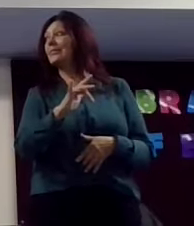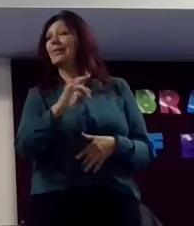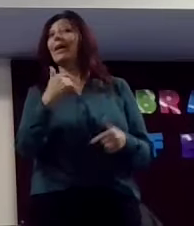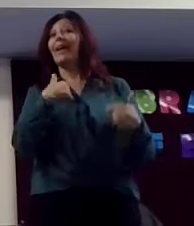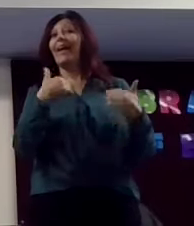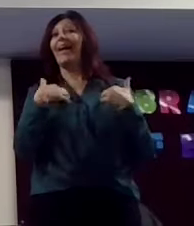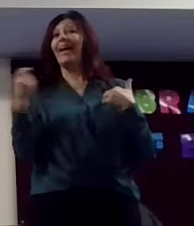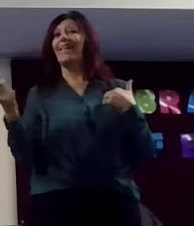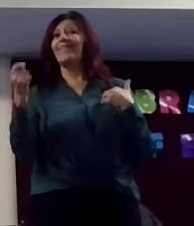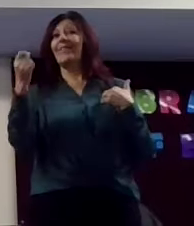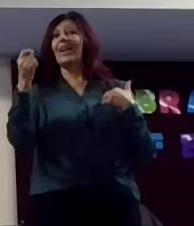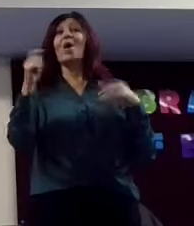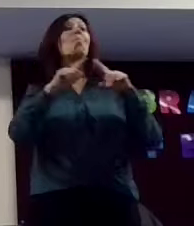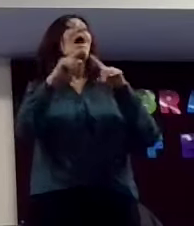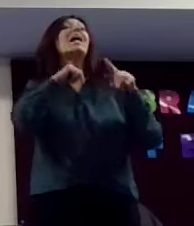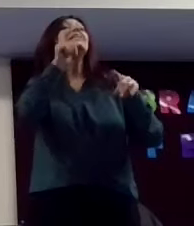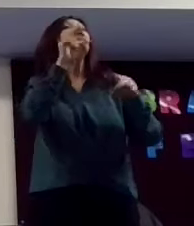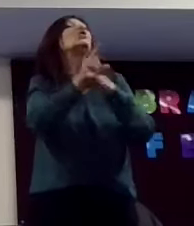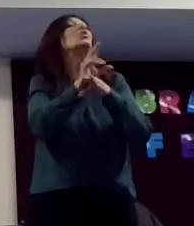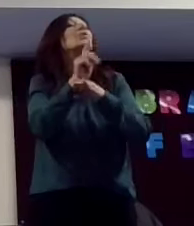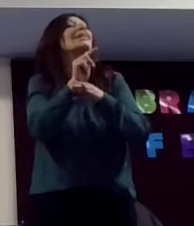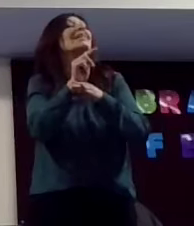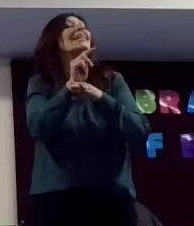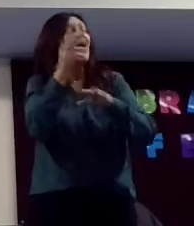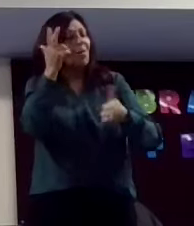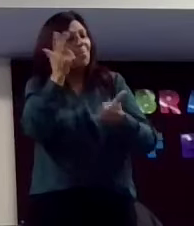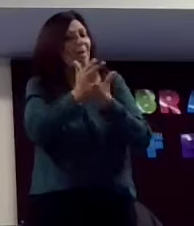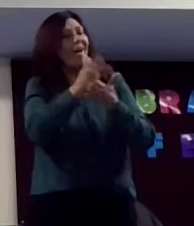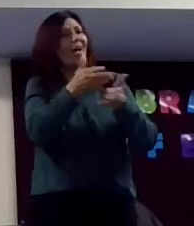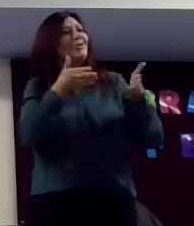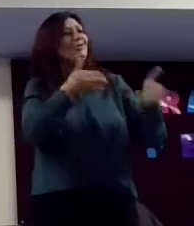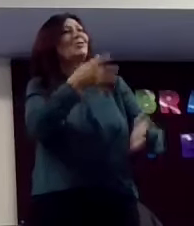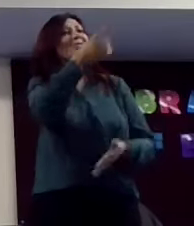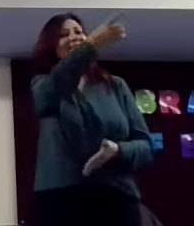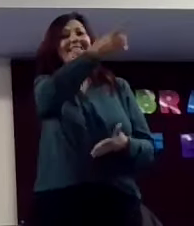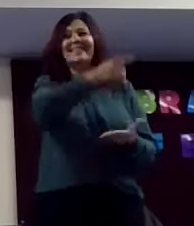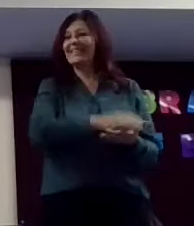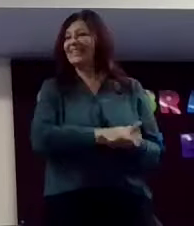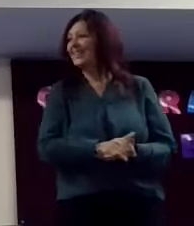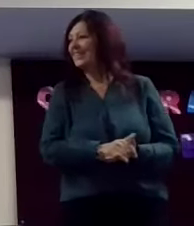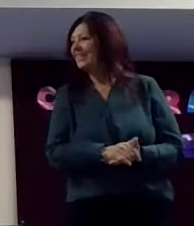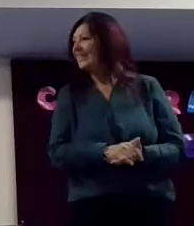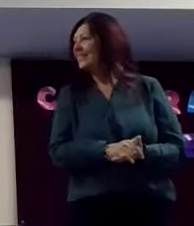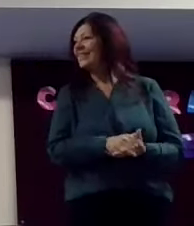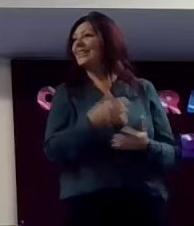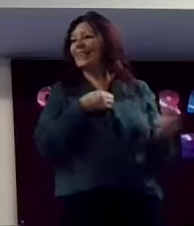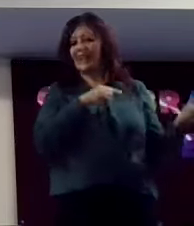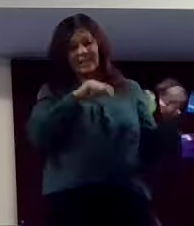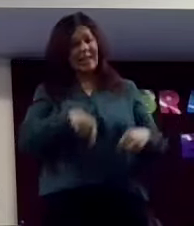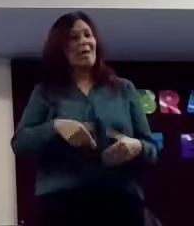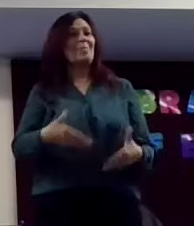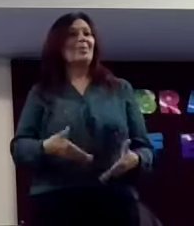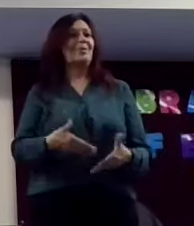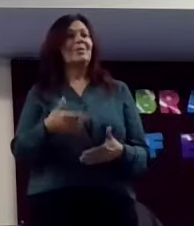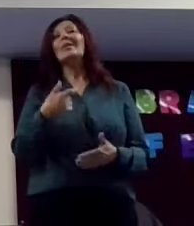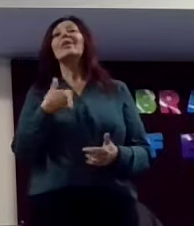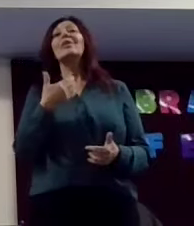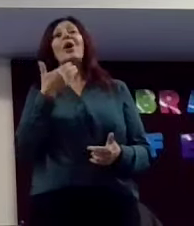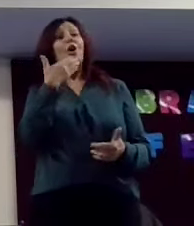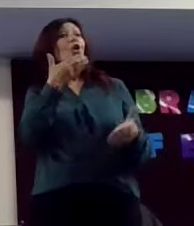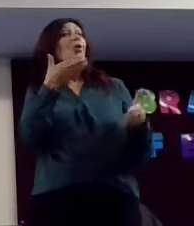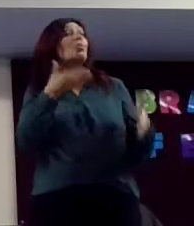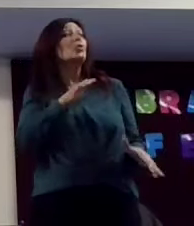I have this, but I didn't use it. I parked on Main Street and came here. It's a good